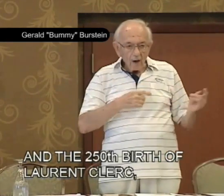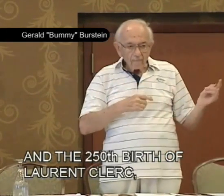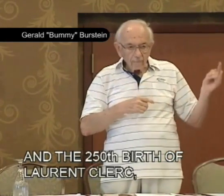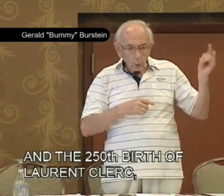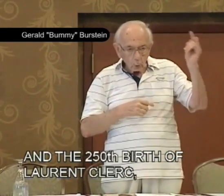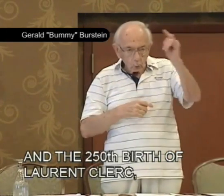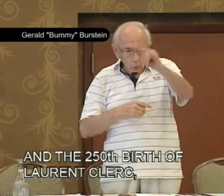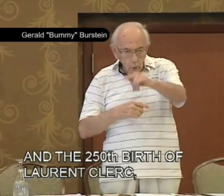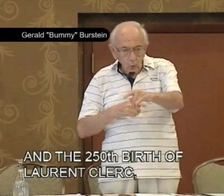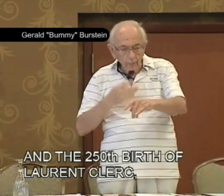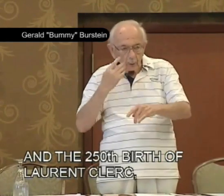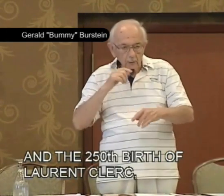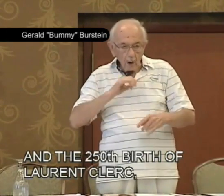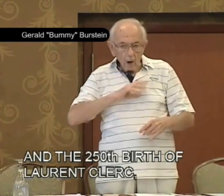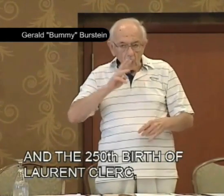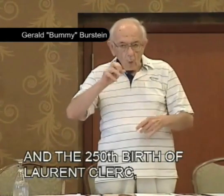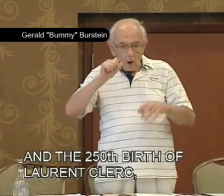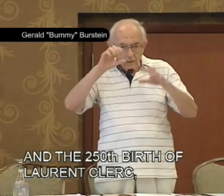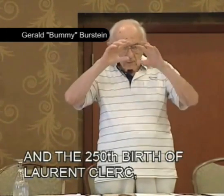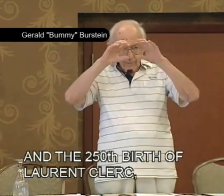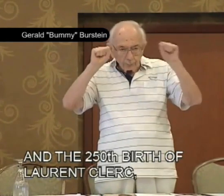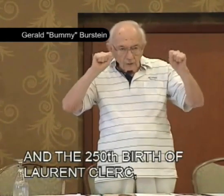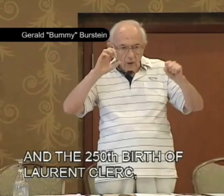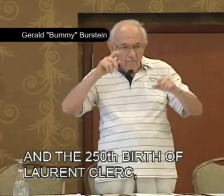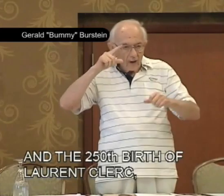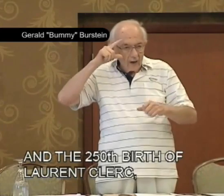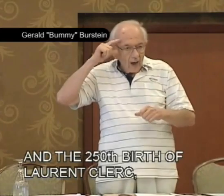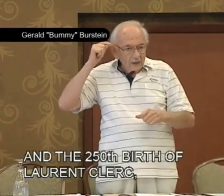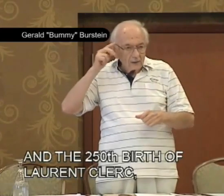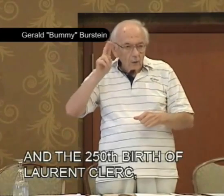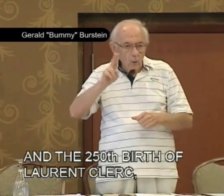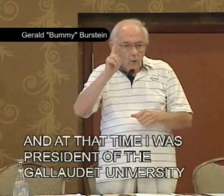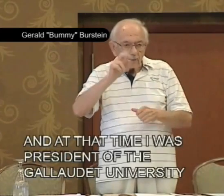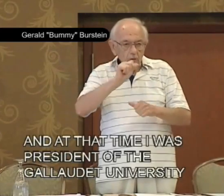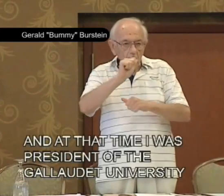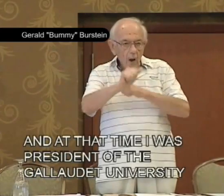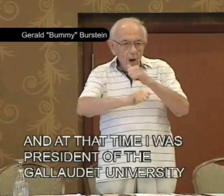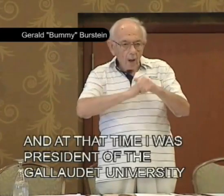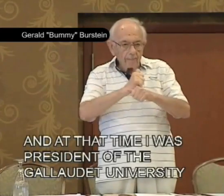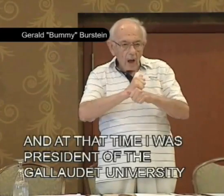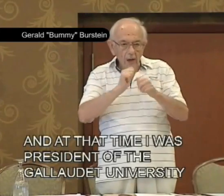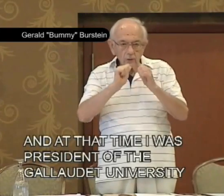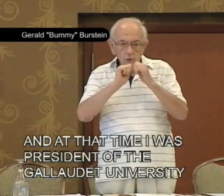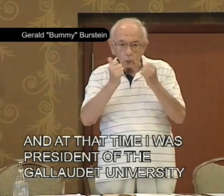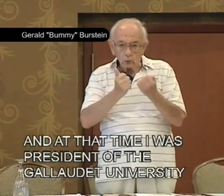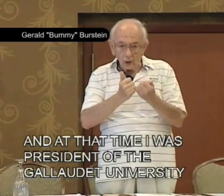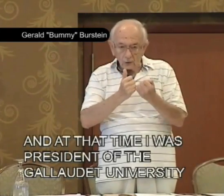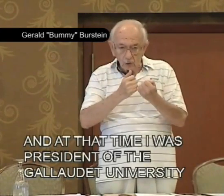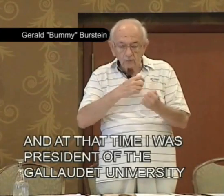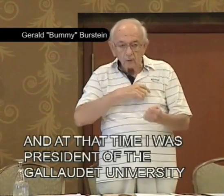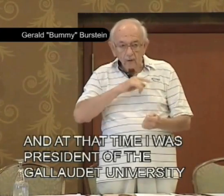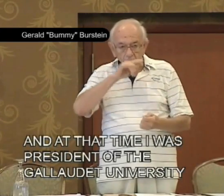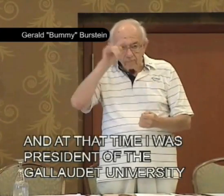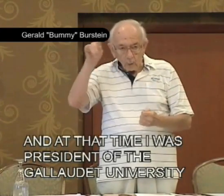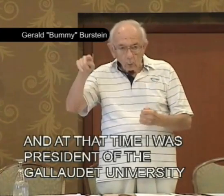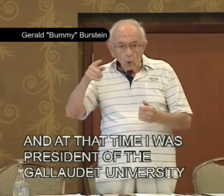birth of Laurent Claire and at that time I was president of the Gallaudet University